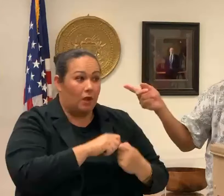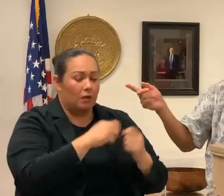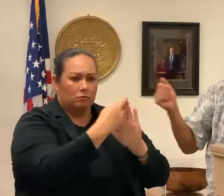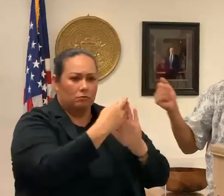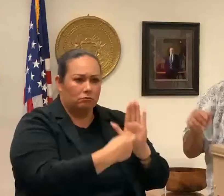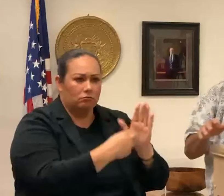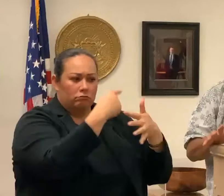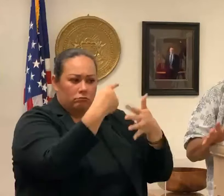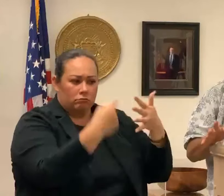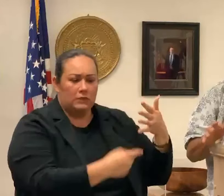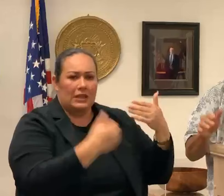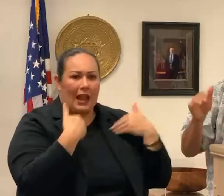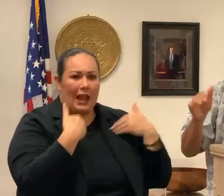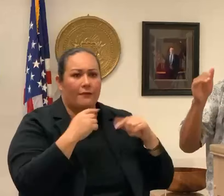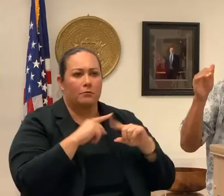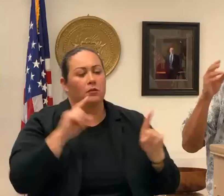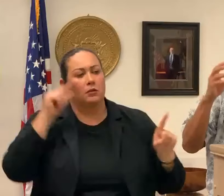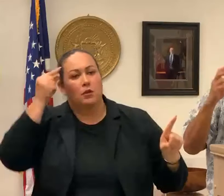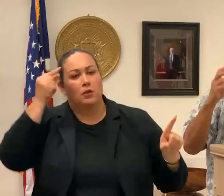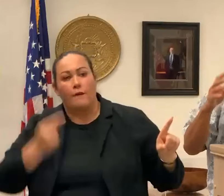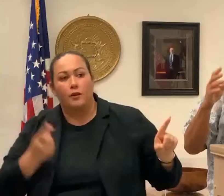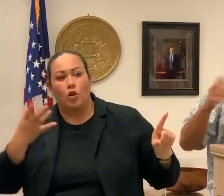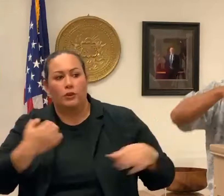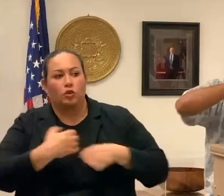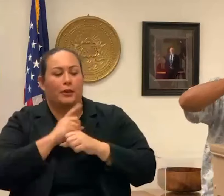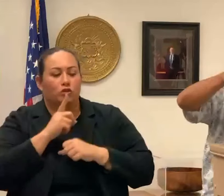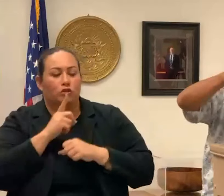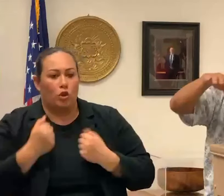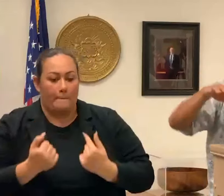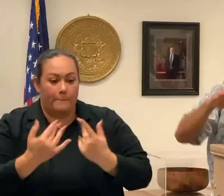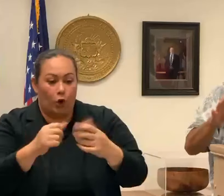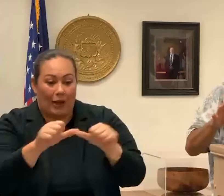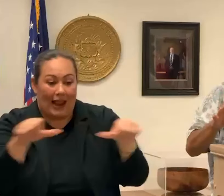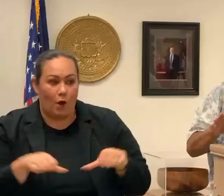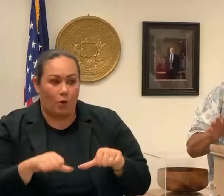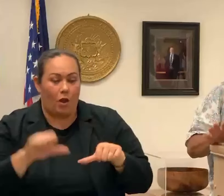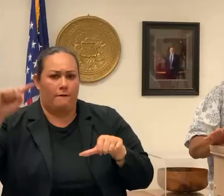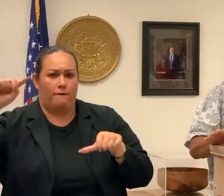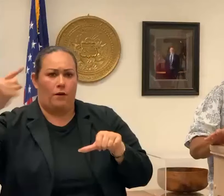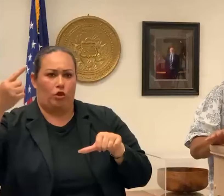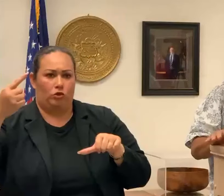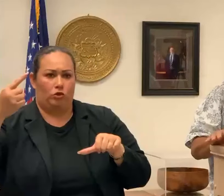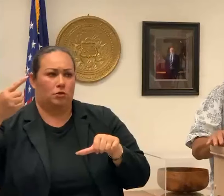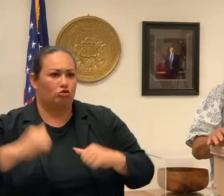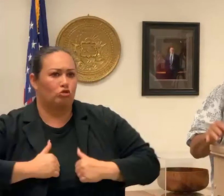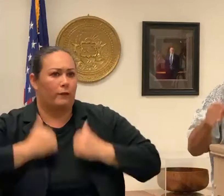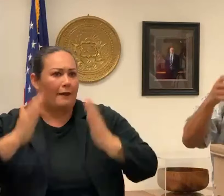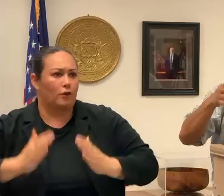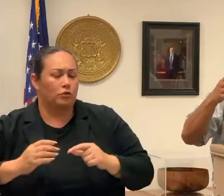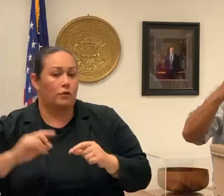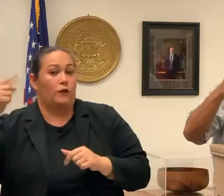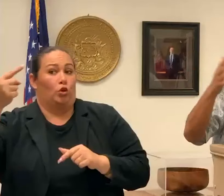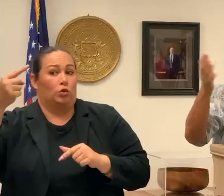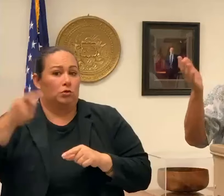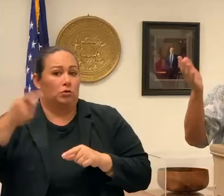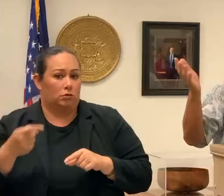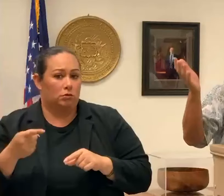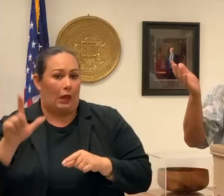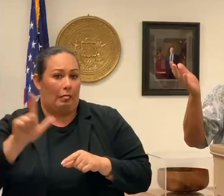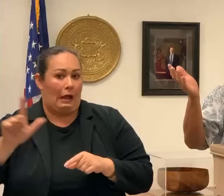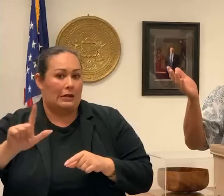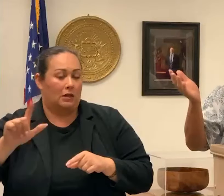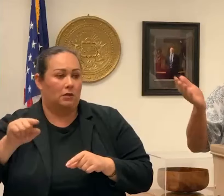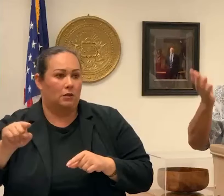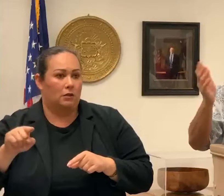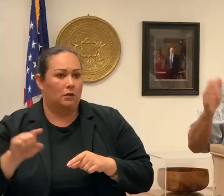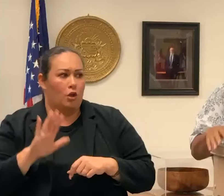the governor wanted to make sure that it was the burn area victims first or survivors first. And then,